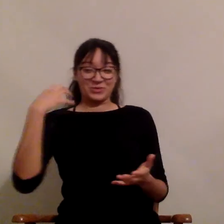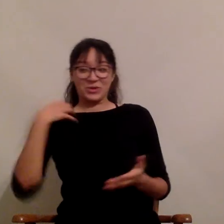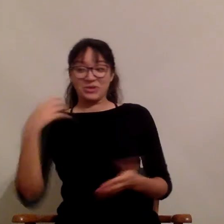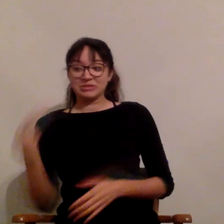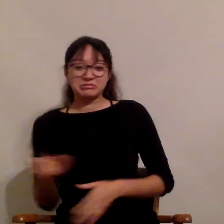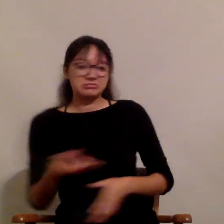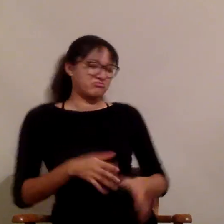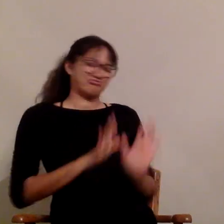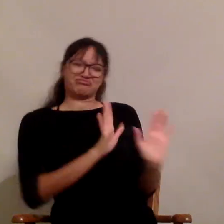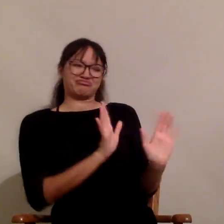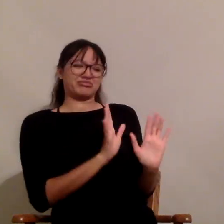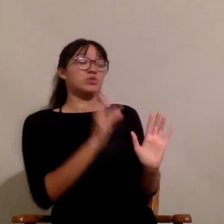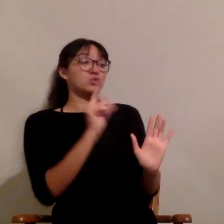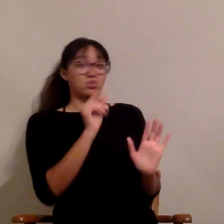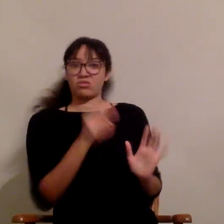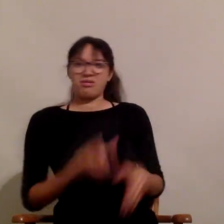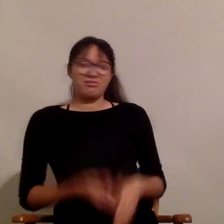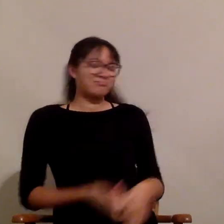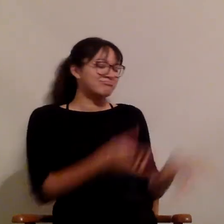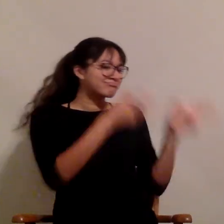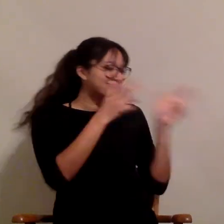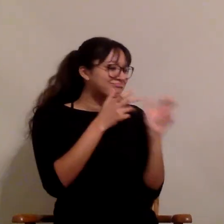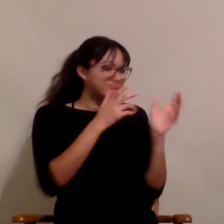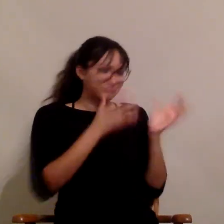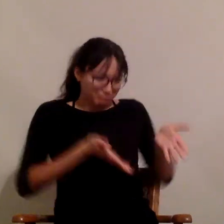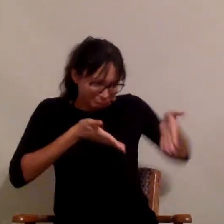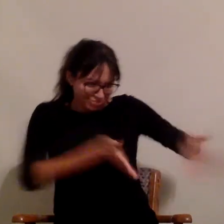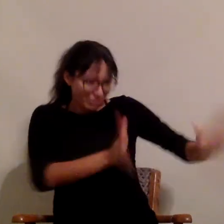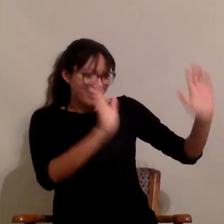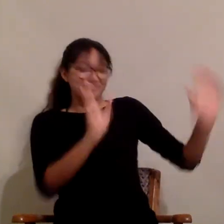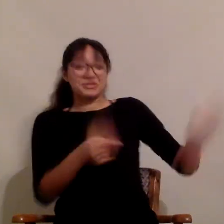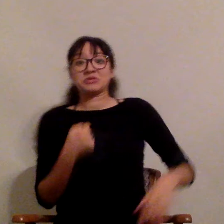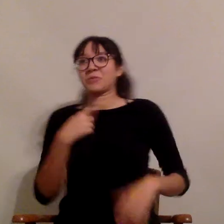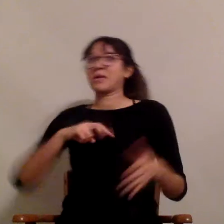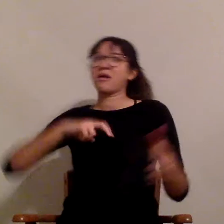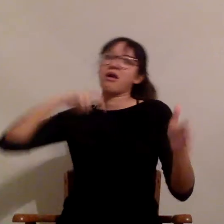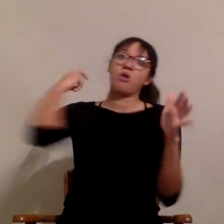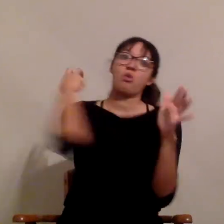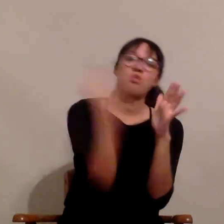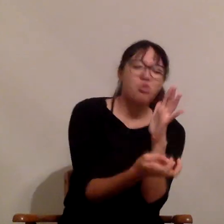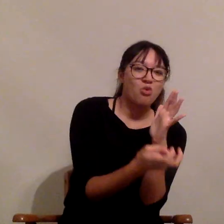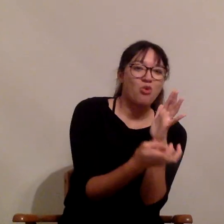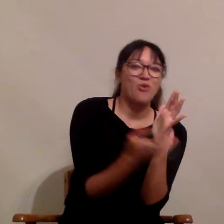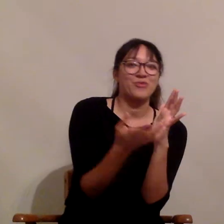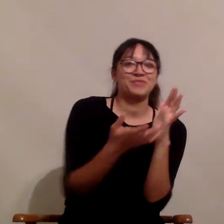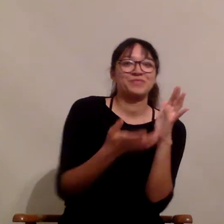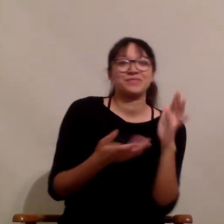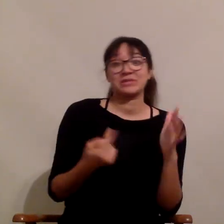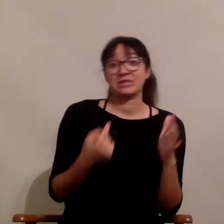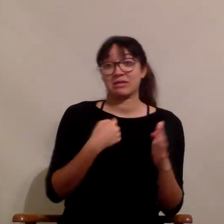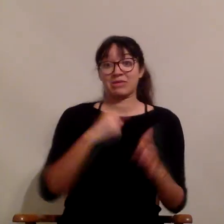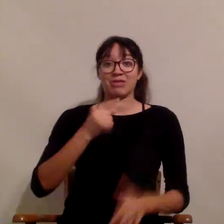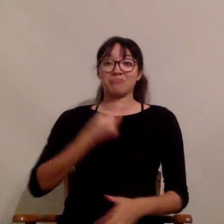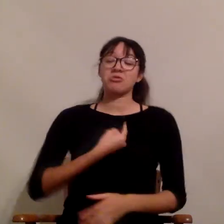ideas. So I threw myself into this project. However, I couldn't do it by myself. I needed